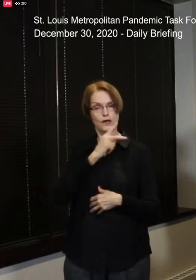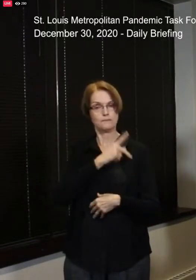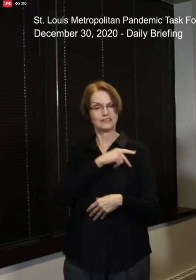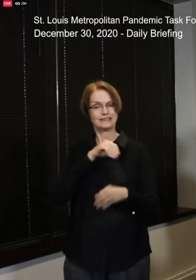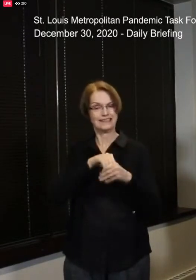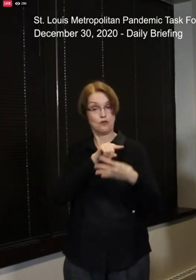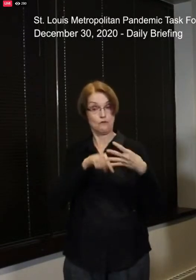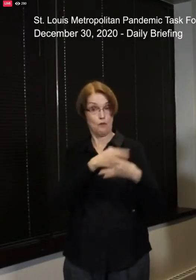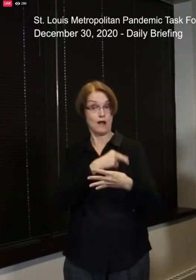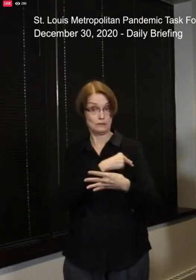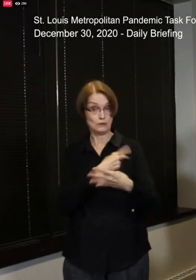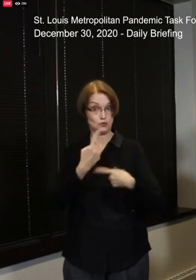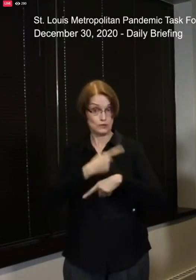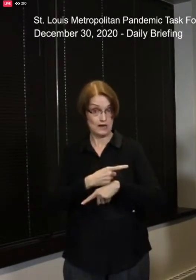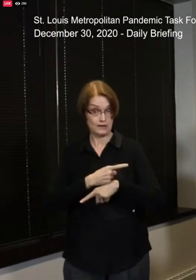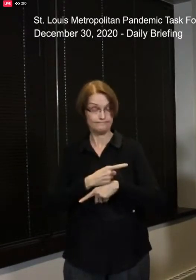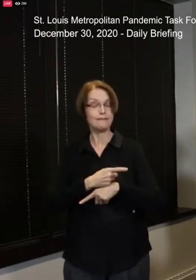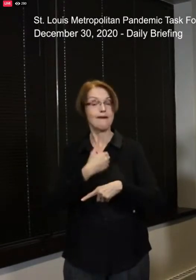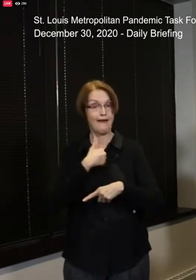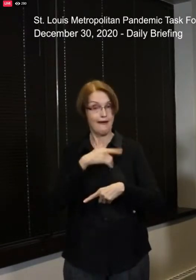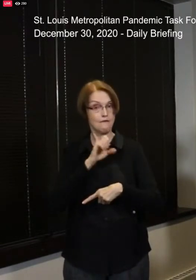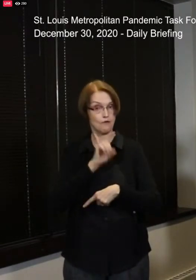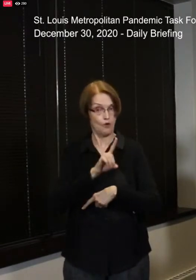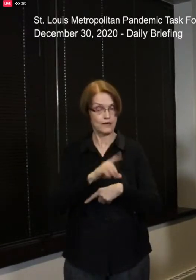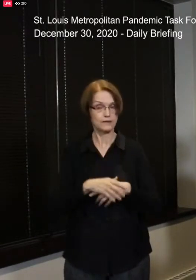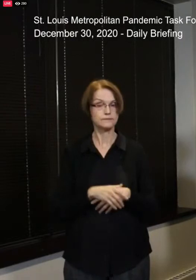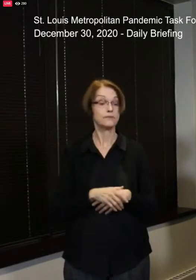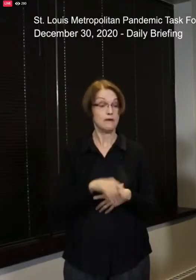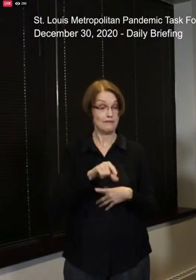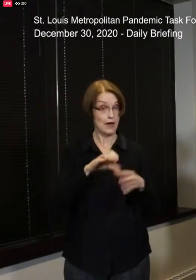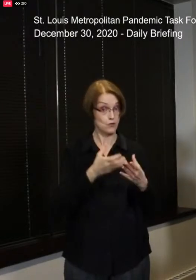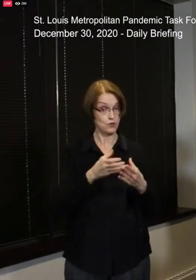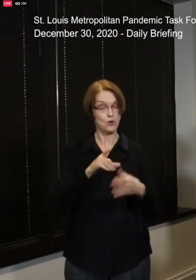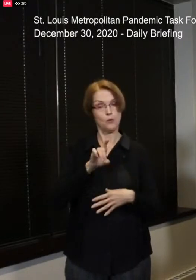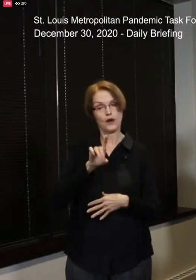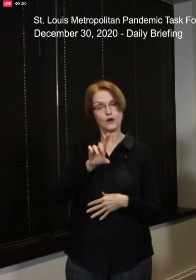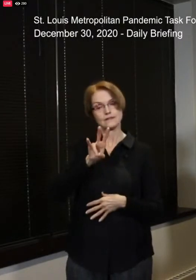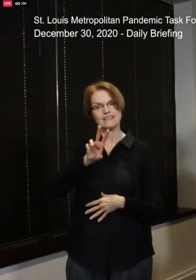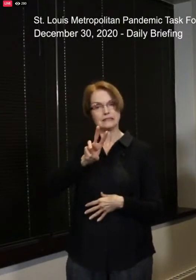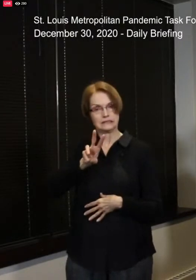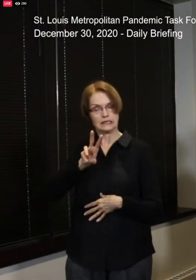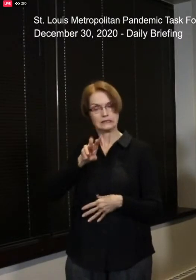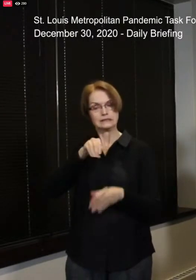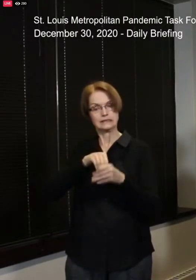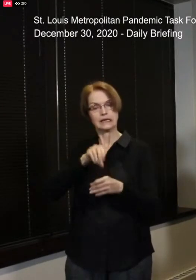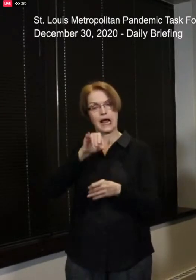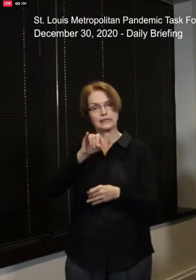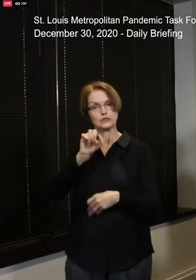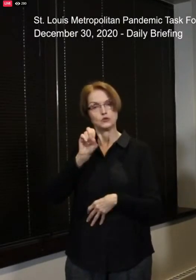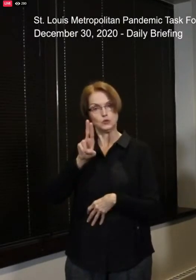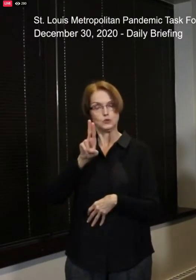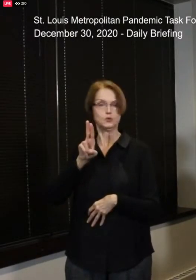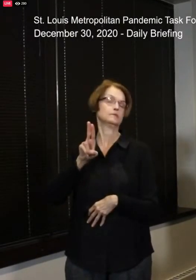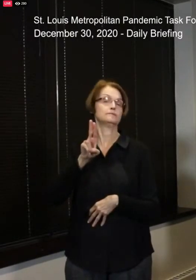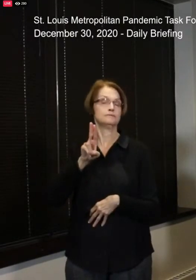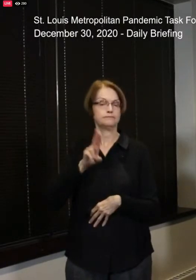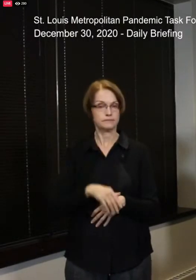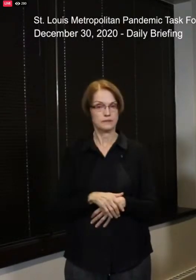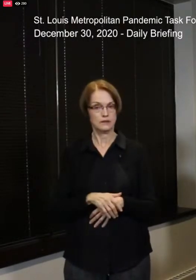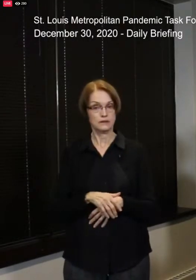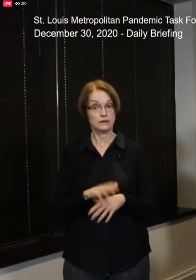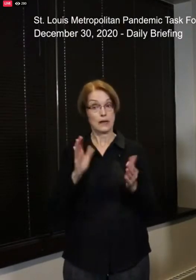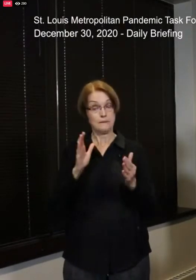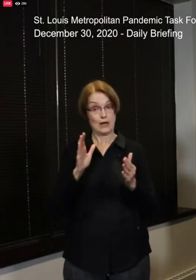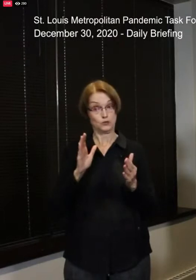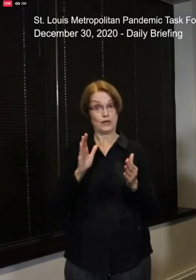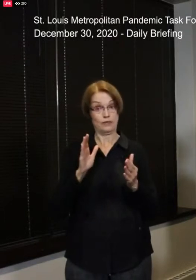our hospitals today that are COVID positive. We have 176 patients in our intensive care units, and that compares